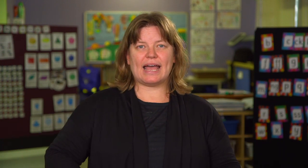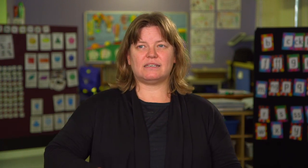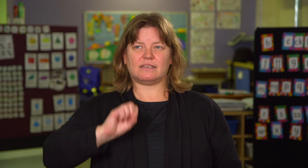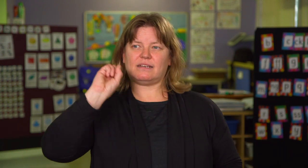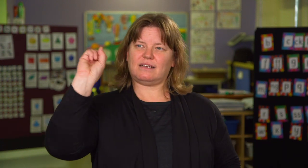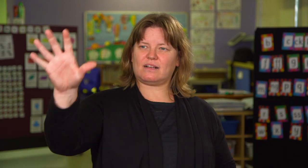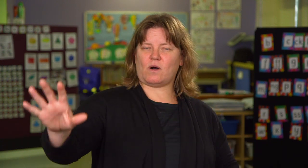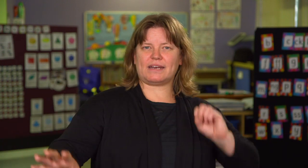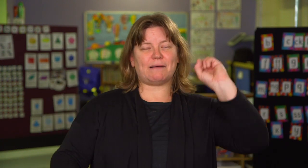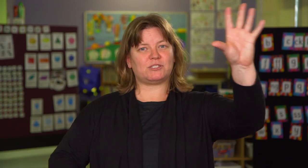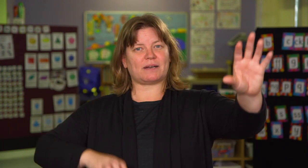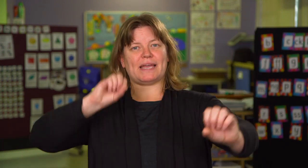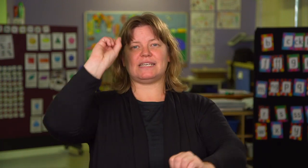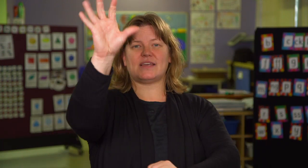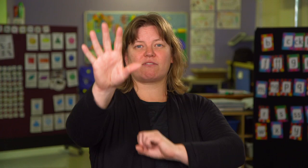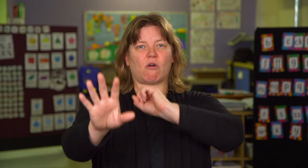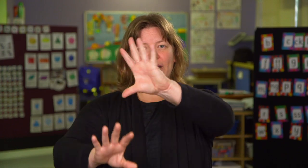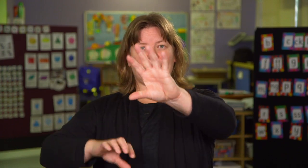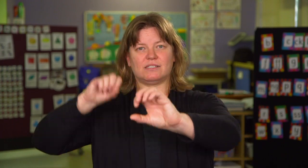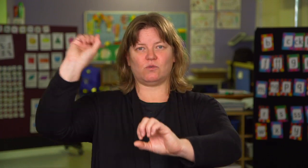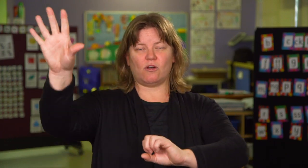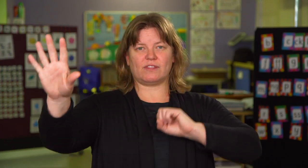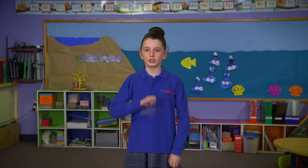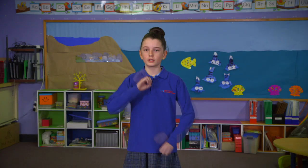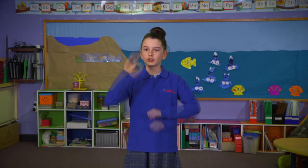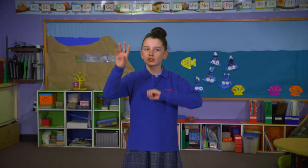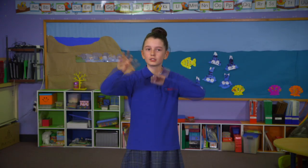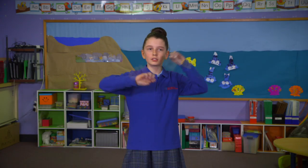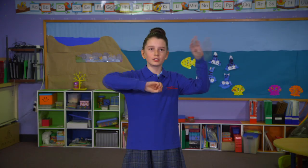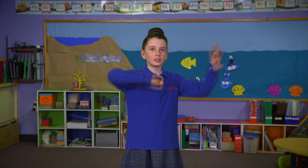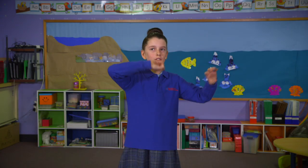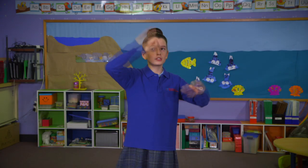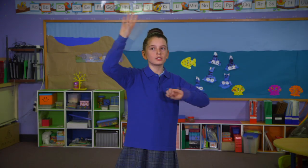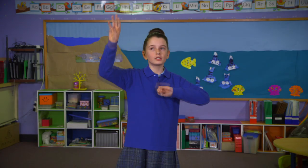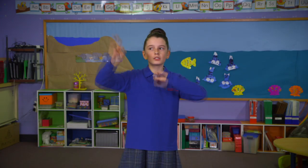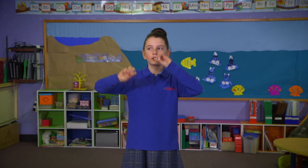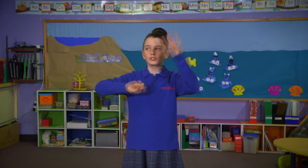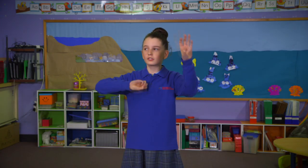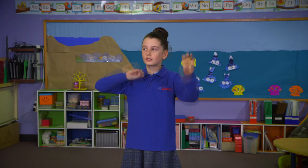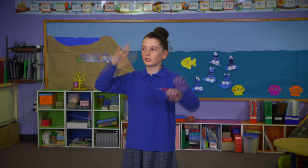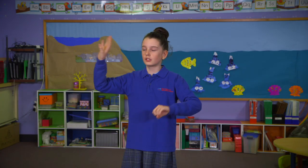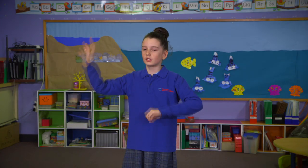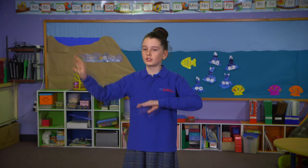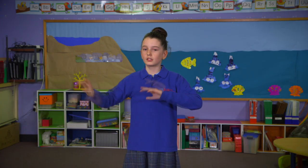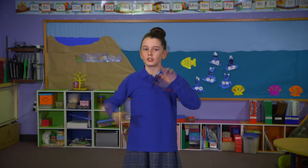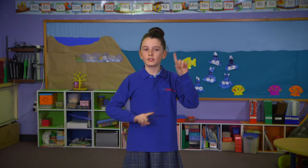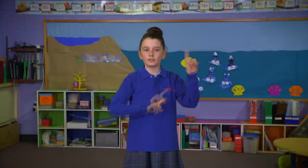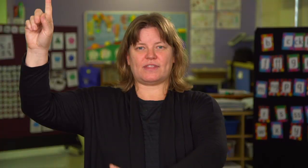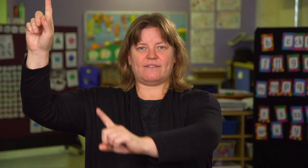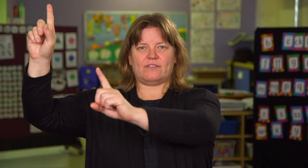and quite an abstract painting, and they're throwing colours all over the canvas. Every city, every town, they're